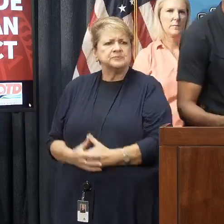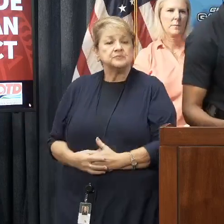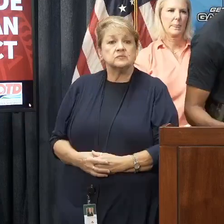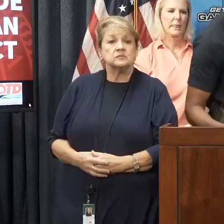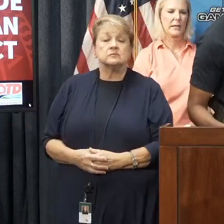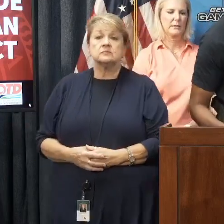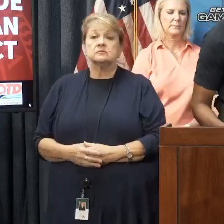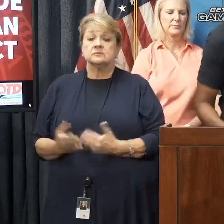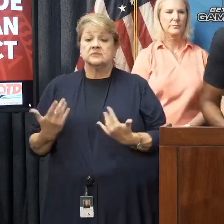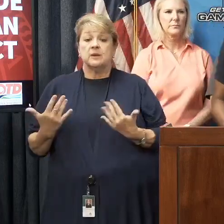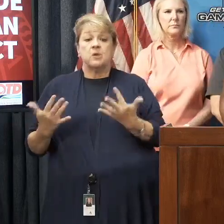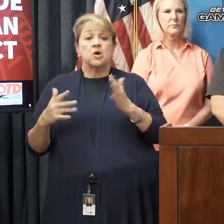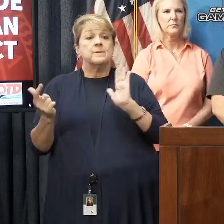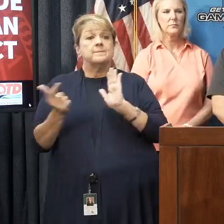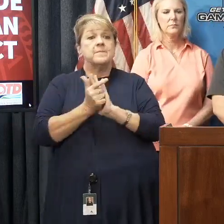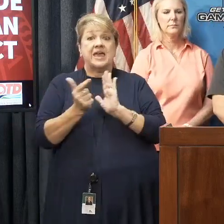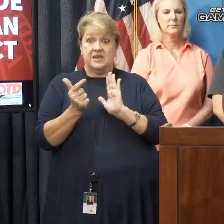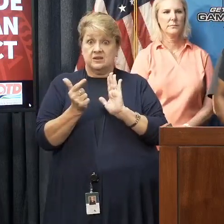Well, the burn bans are